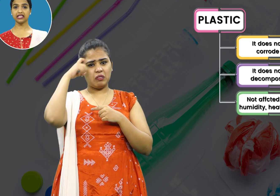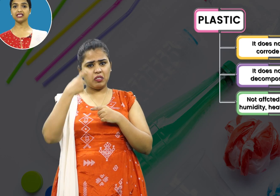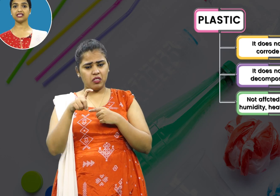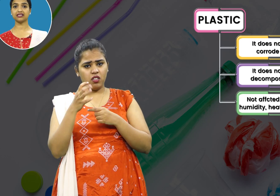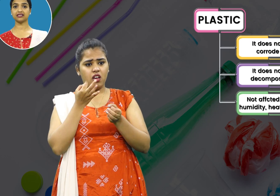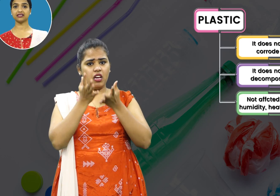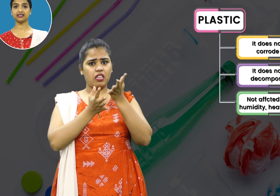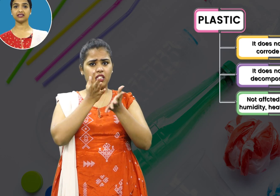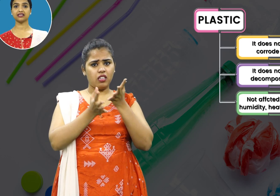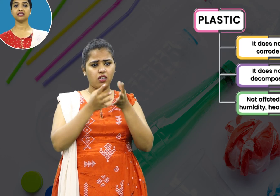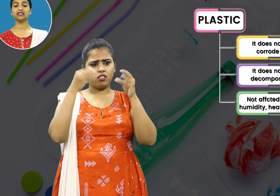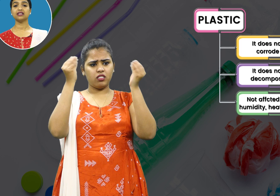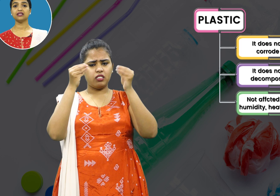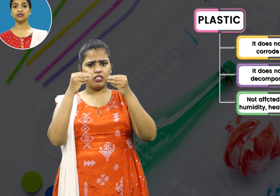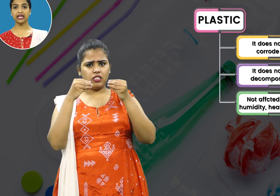heat,